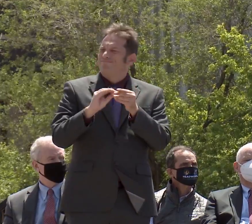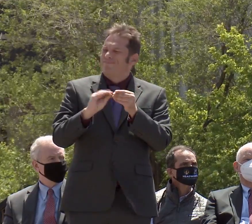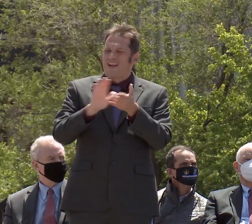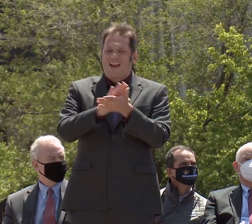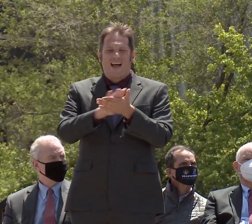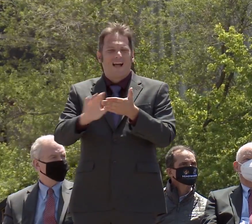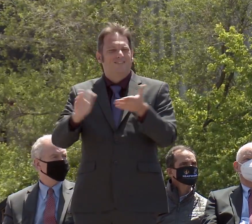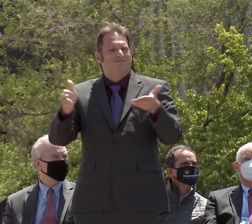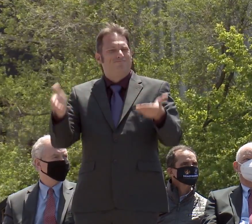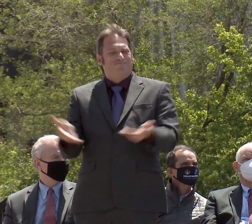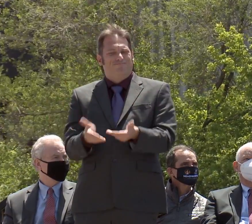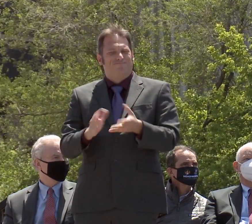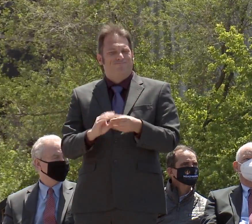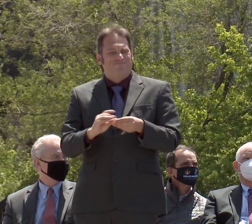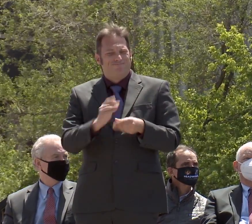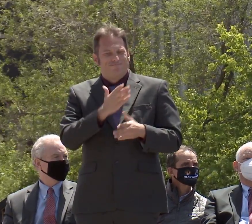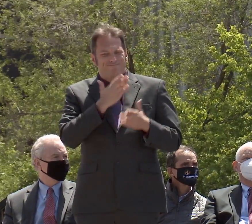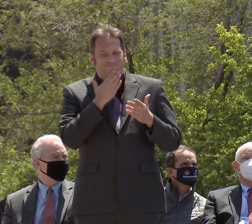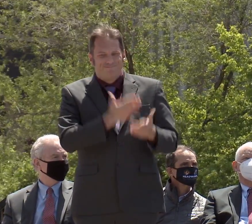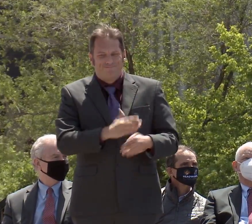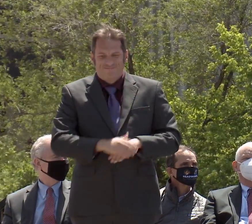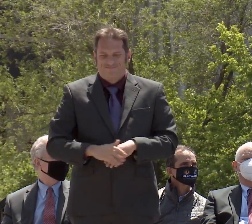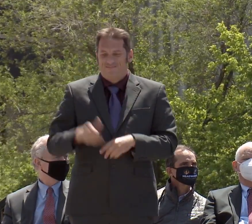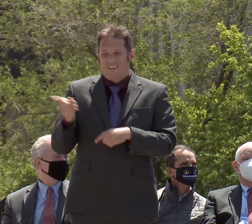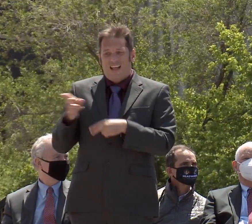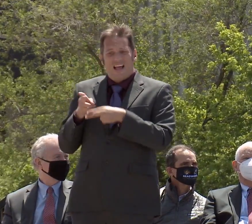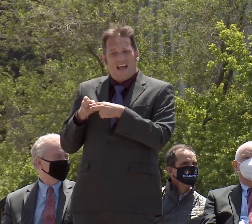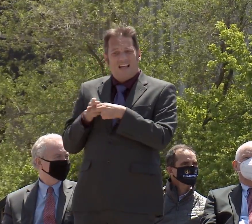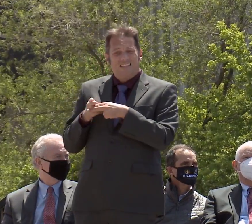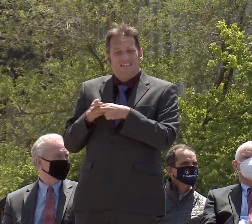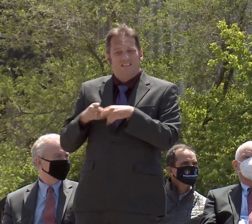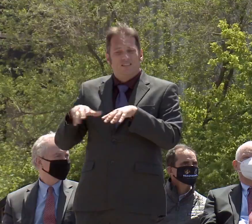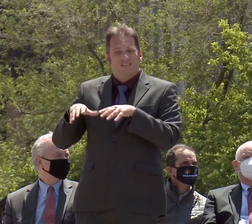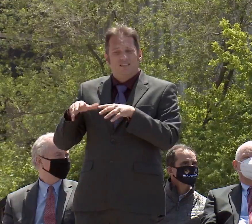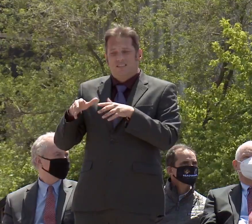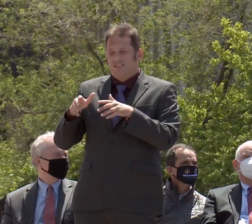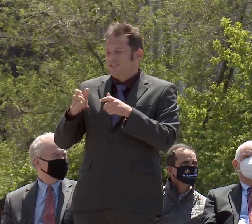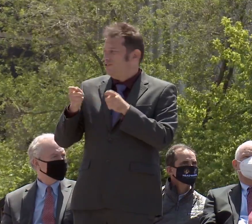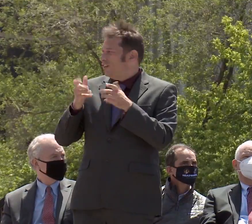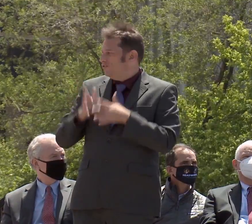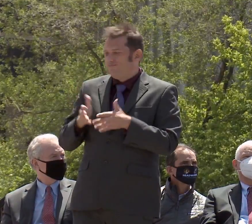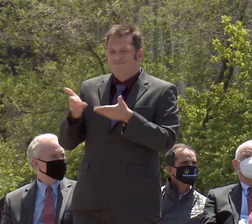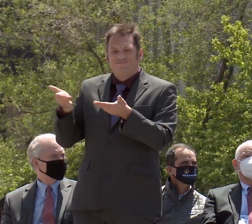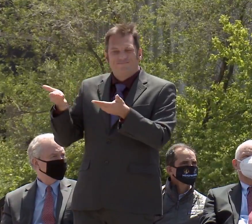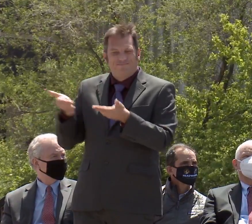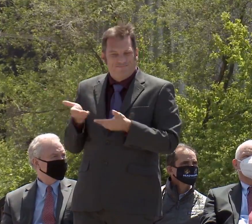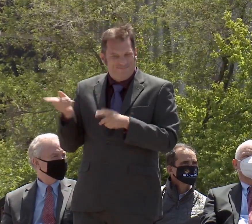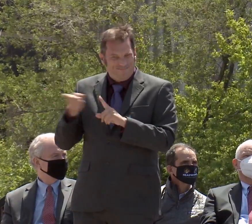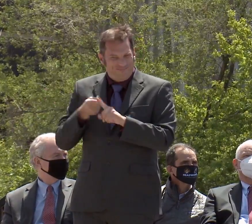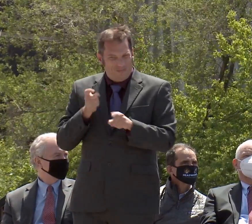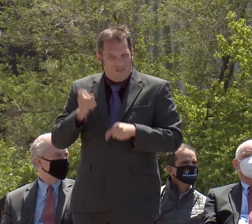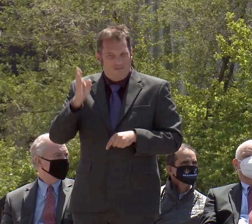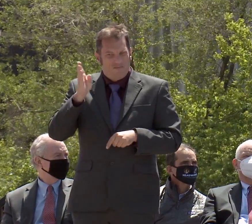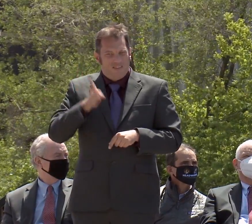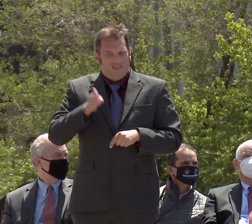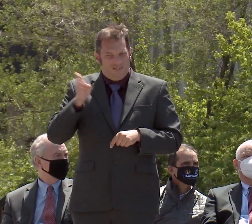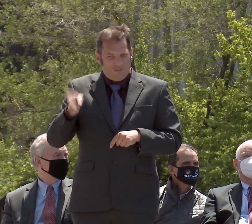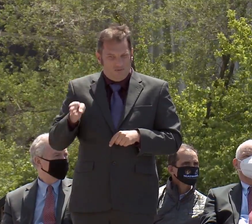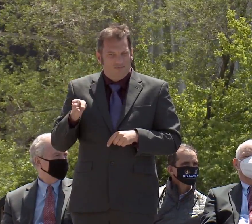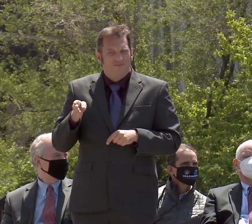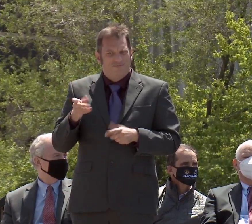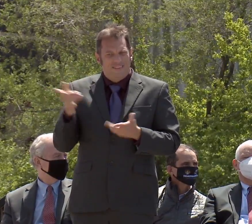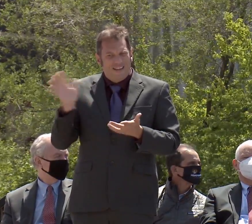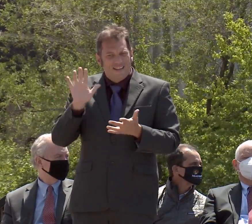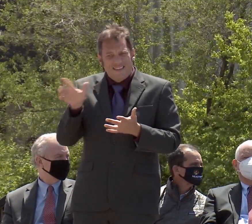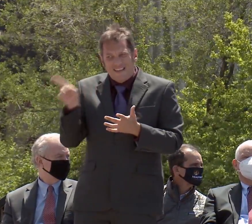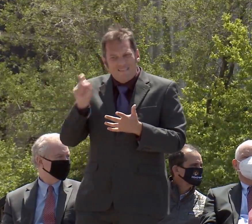Mitchell, let me officially welcome you to Baltimore. I'm going to disagree with the Lieutenant Governor a little bit. You have to worry about the snow and the humidity. Both